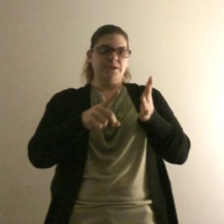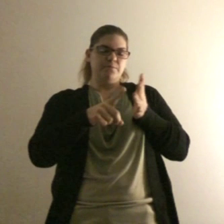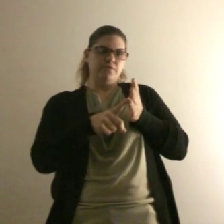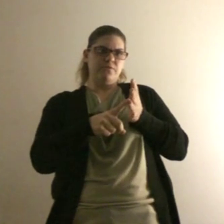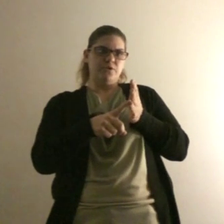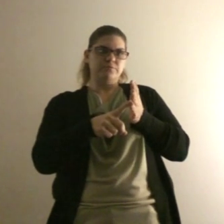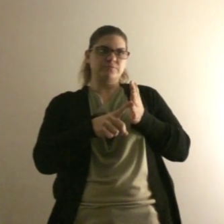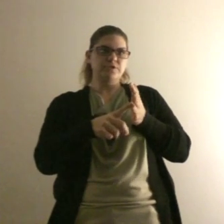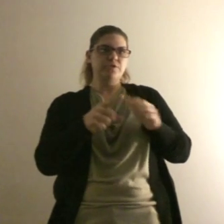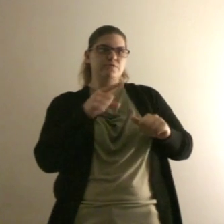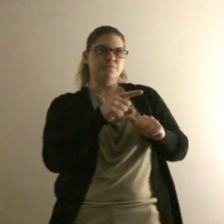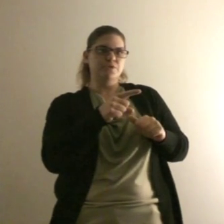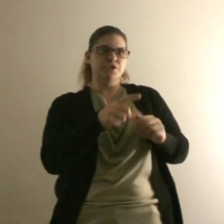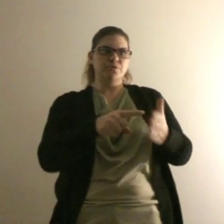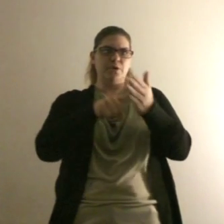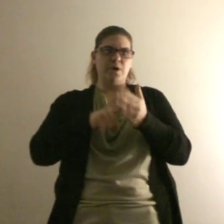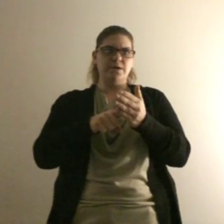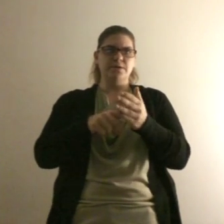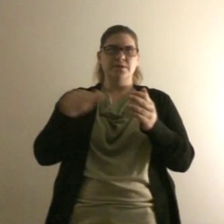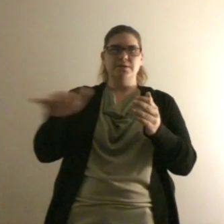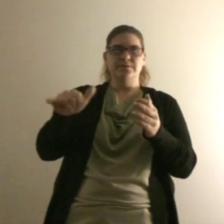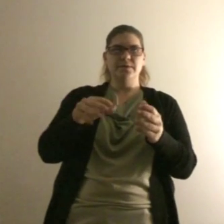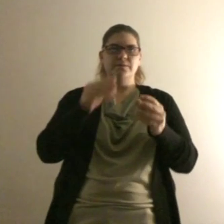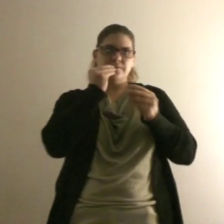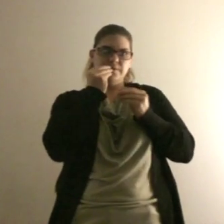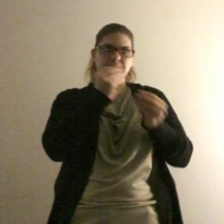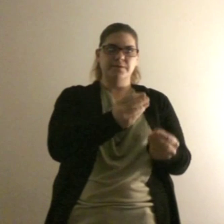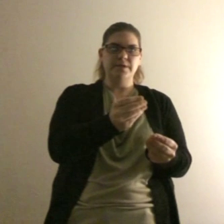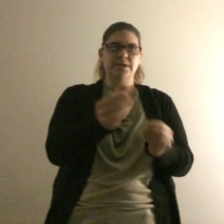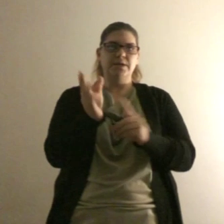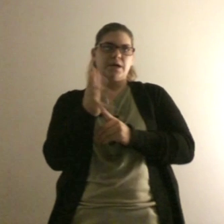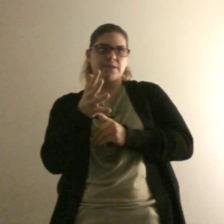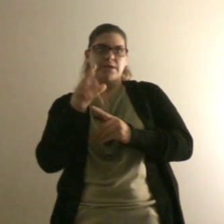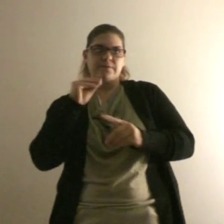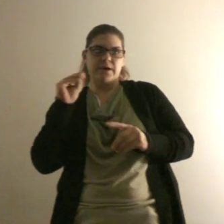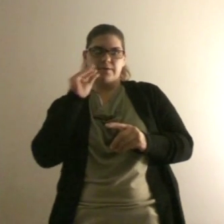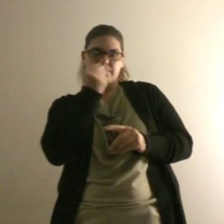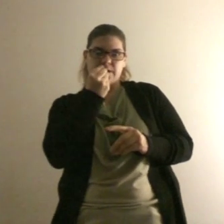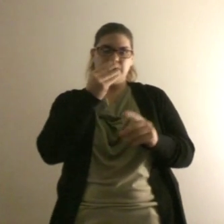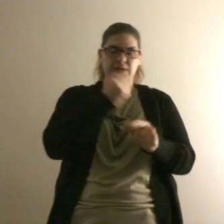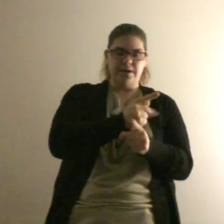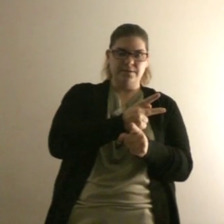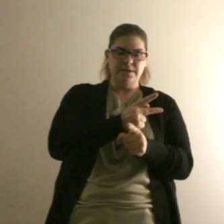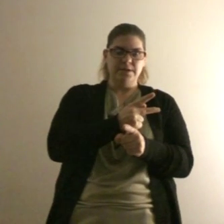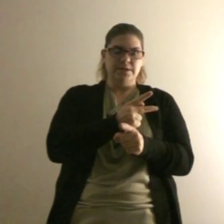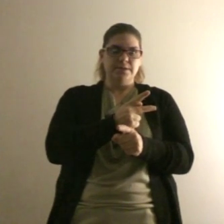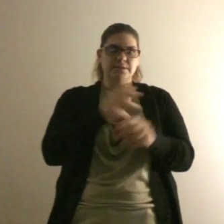Number 4. Rose bushes require a regular program of feeding and leaf and flower care. This can now